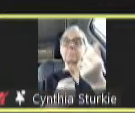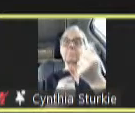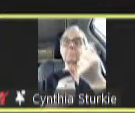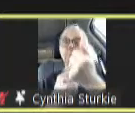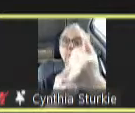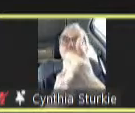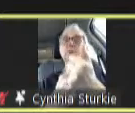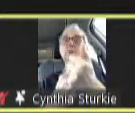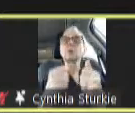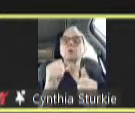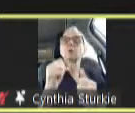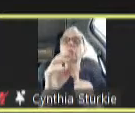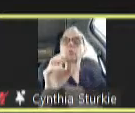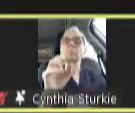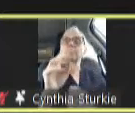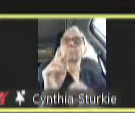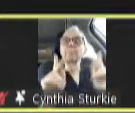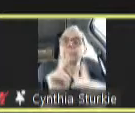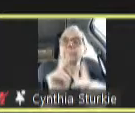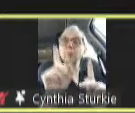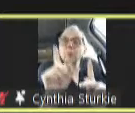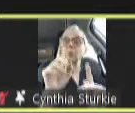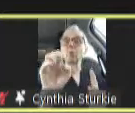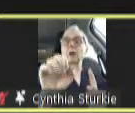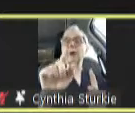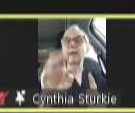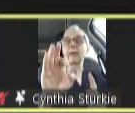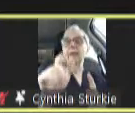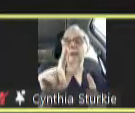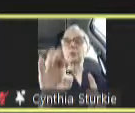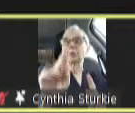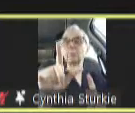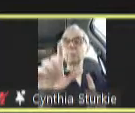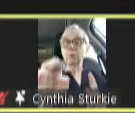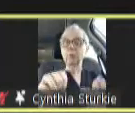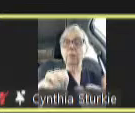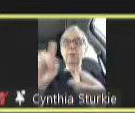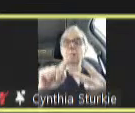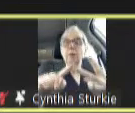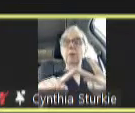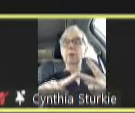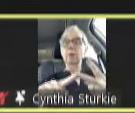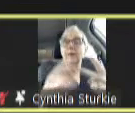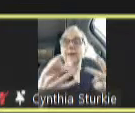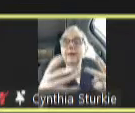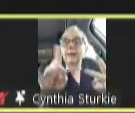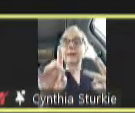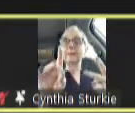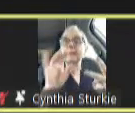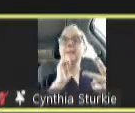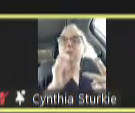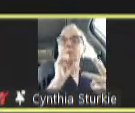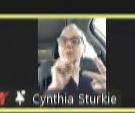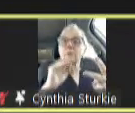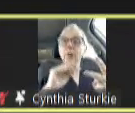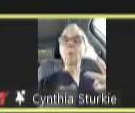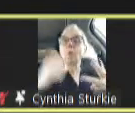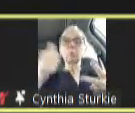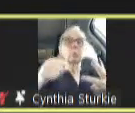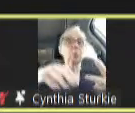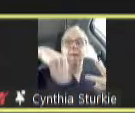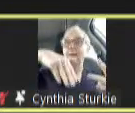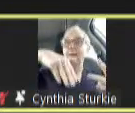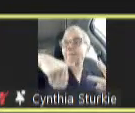eligible Coloradans. We want to provide information and promotion of vaccines for adults 18 years and older who are still